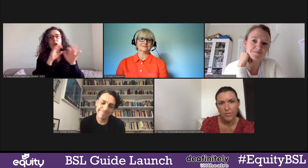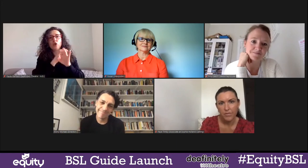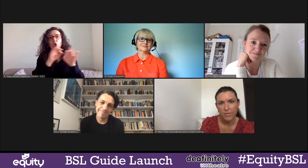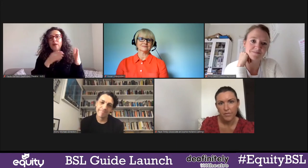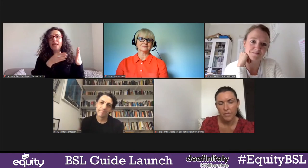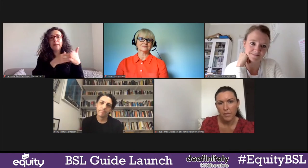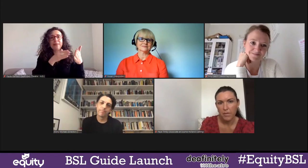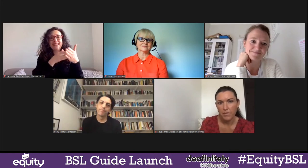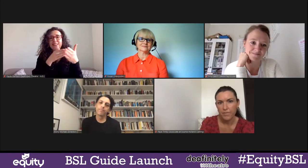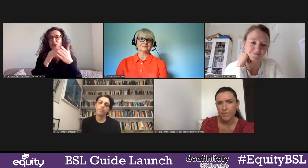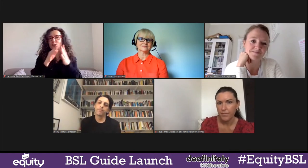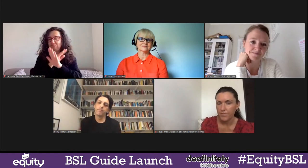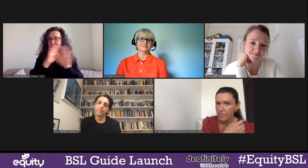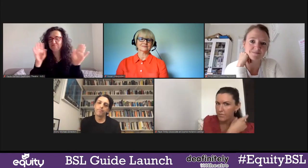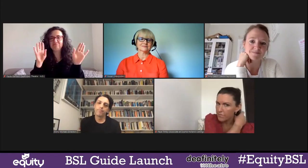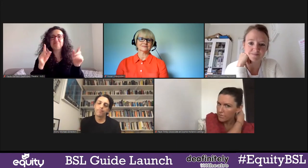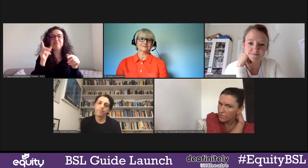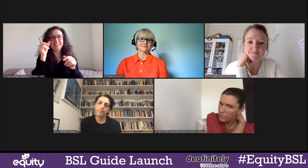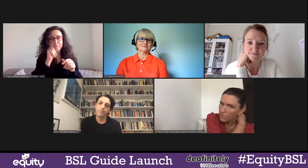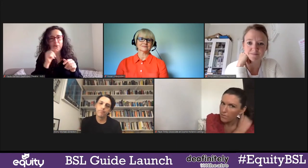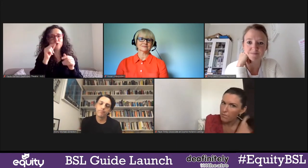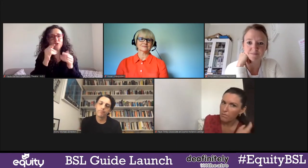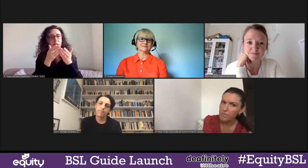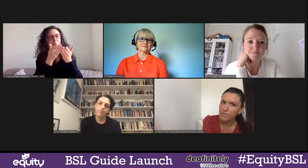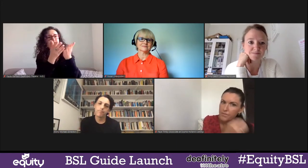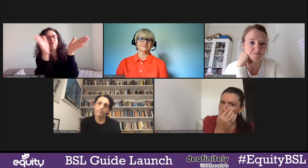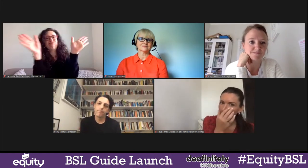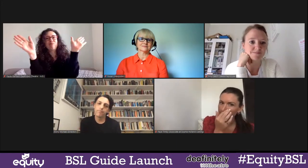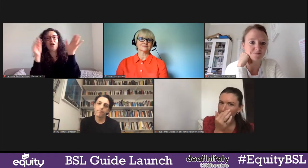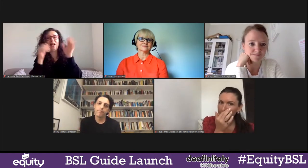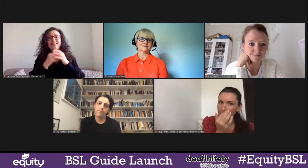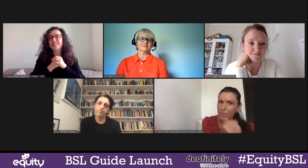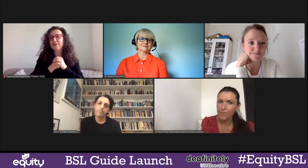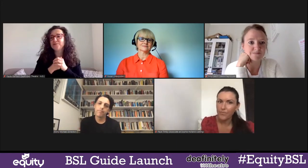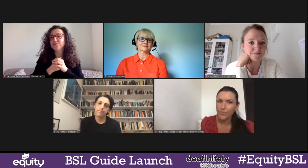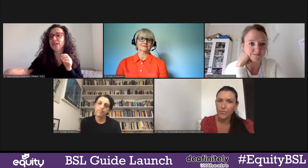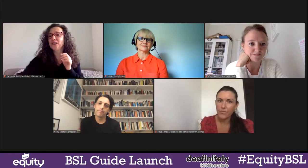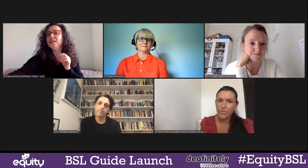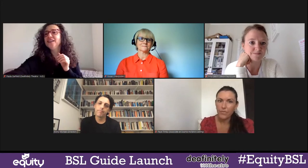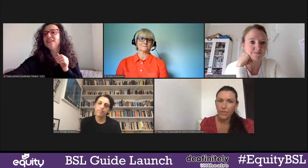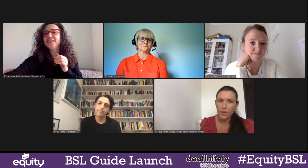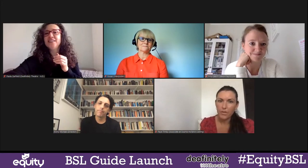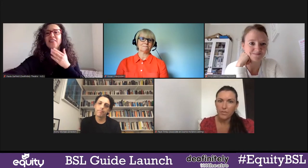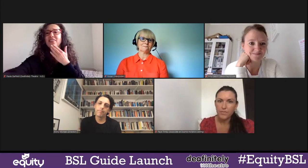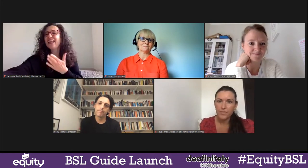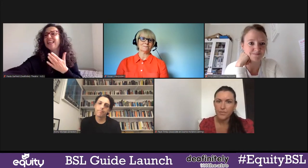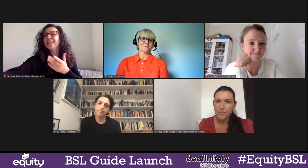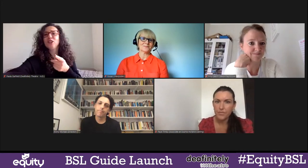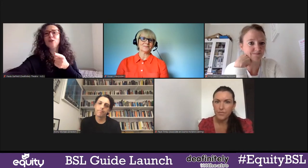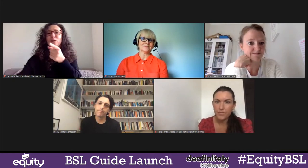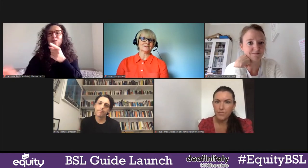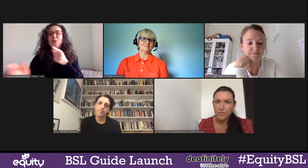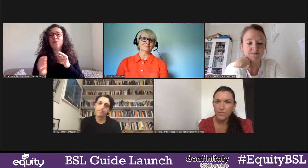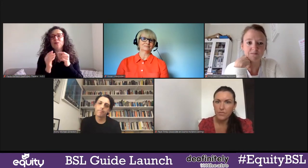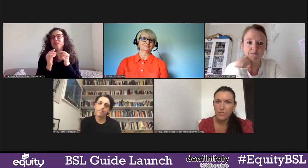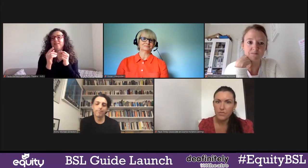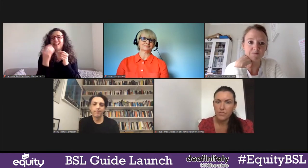it's great to sort of think about that, and that there are no limitations to what BSL can do in performance. Thank